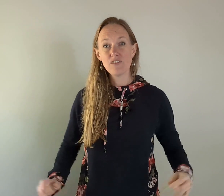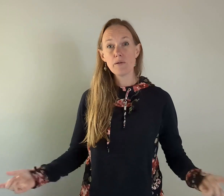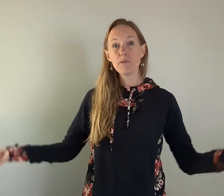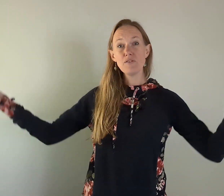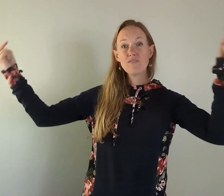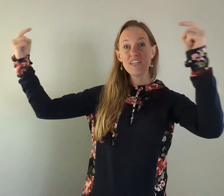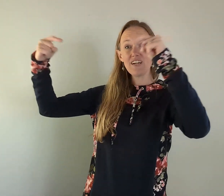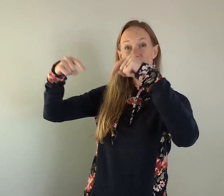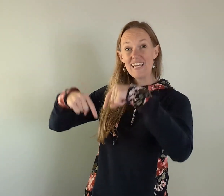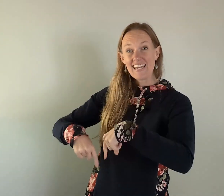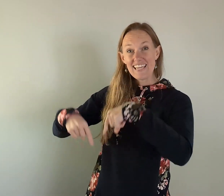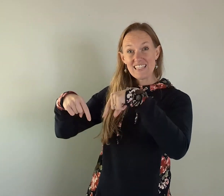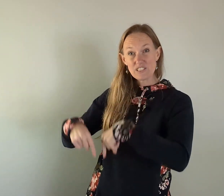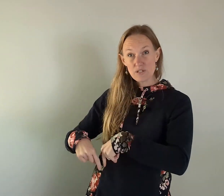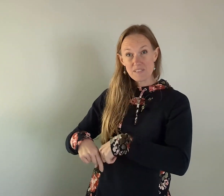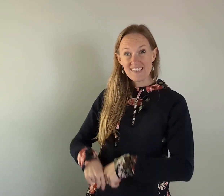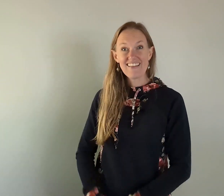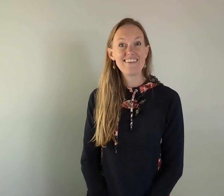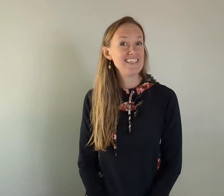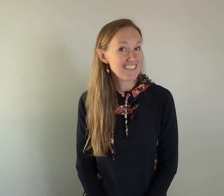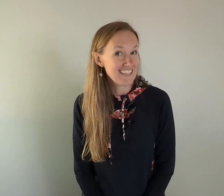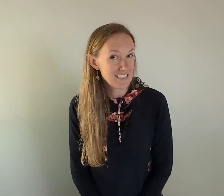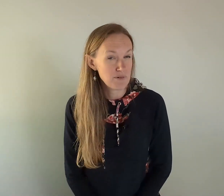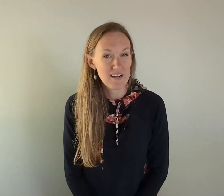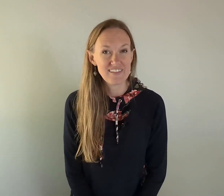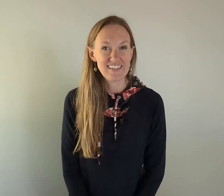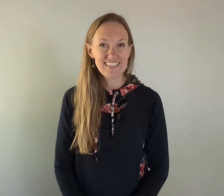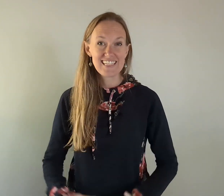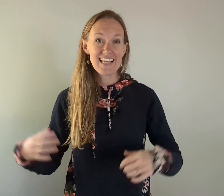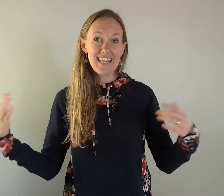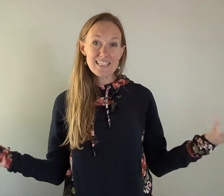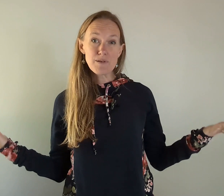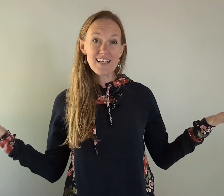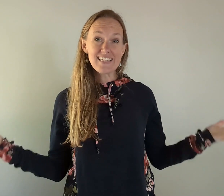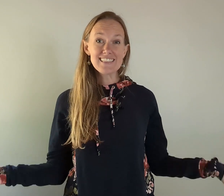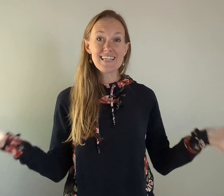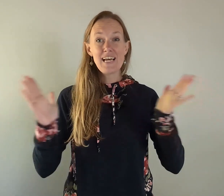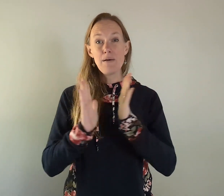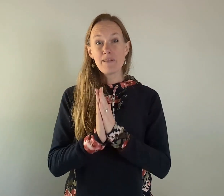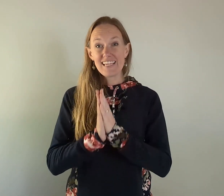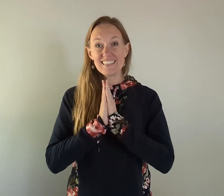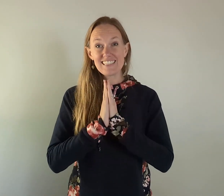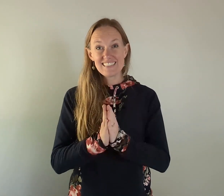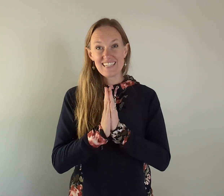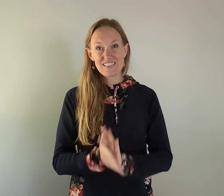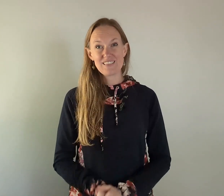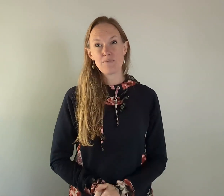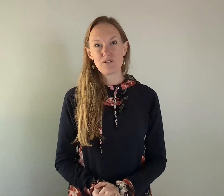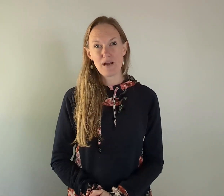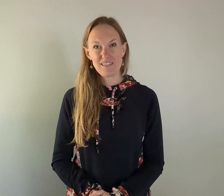look below the video, in the description, there is a link to print off the lyrics. And last but not least, please consider subscribing